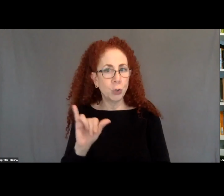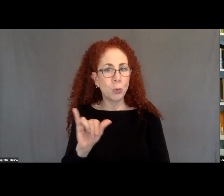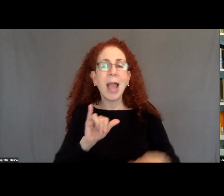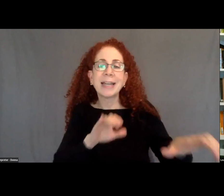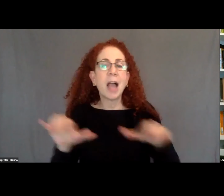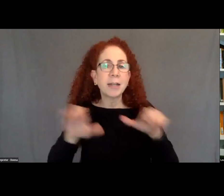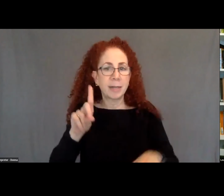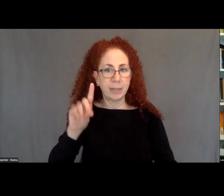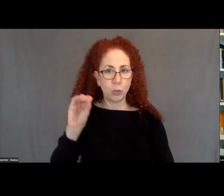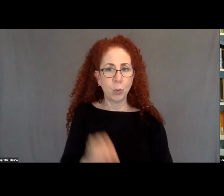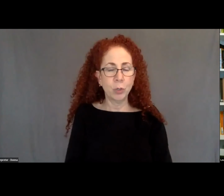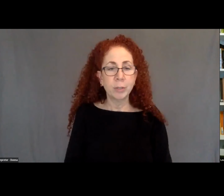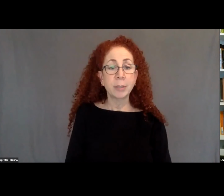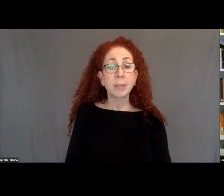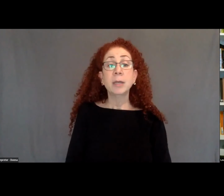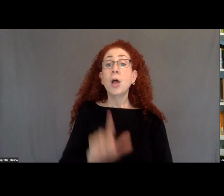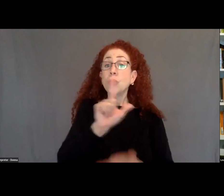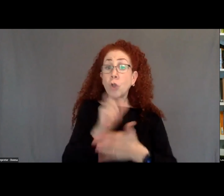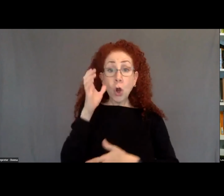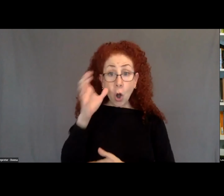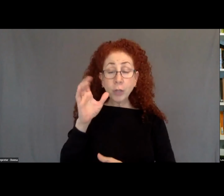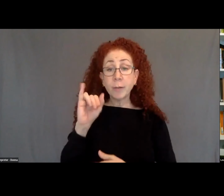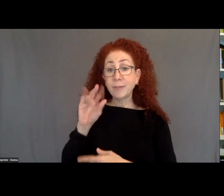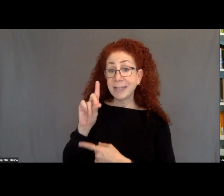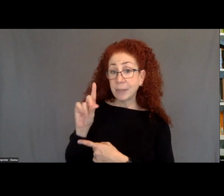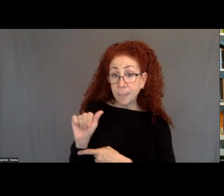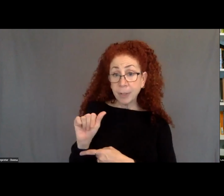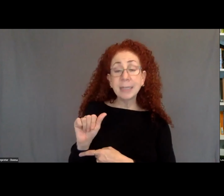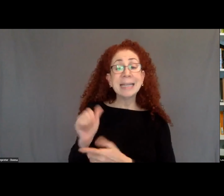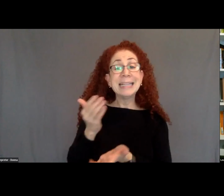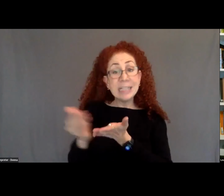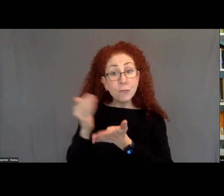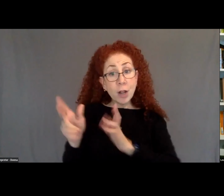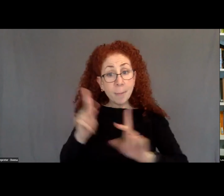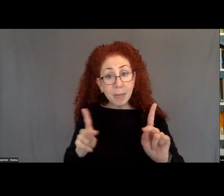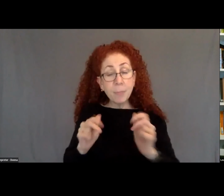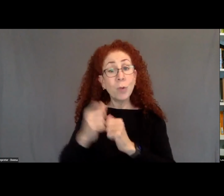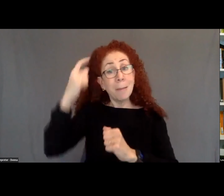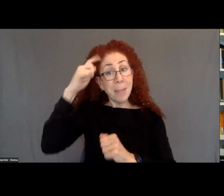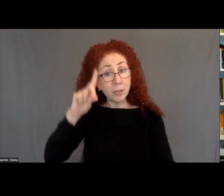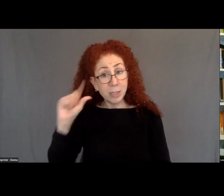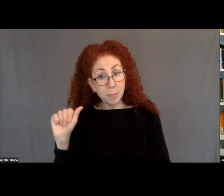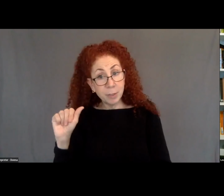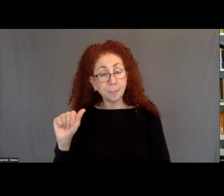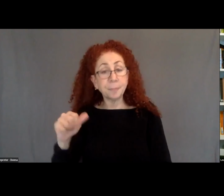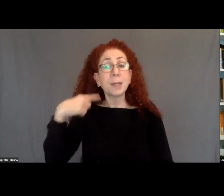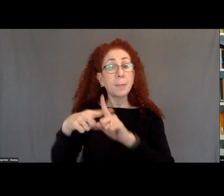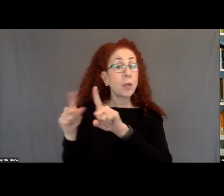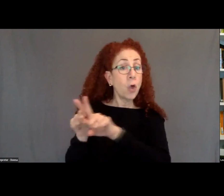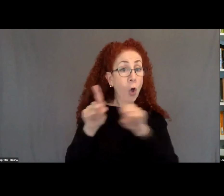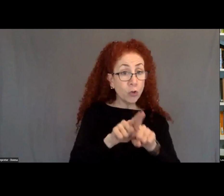disorders. Here, the legal concept of disability not only disenfranchises people with mental disabilities, but it